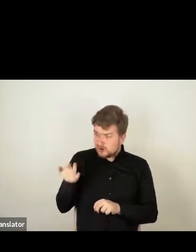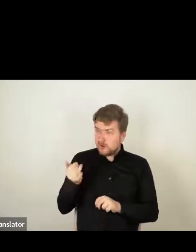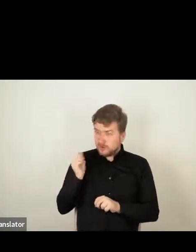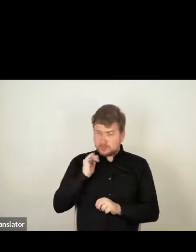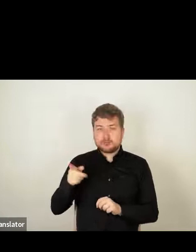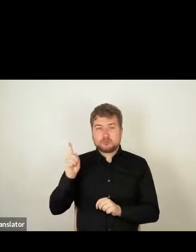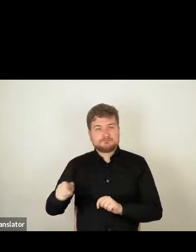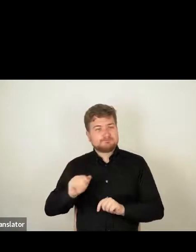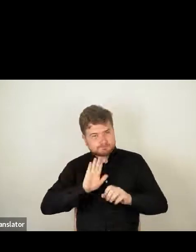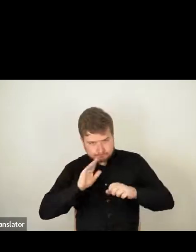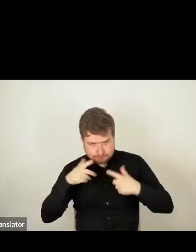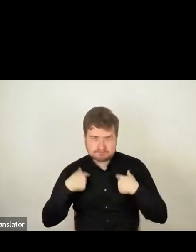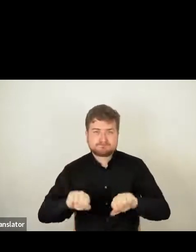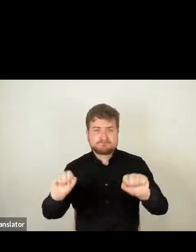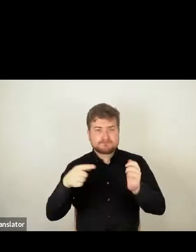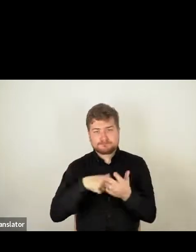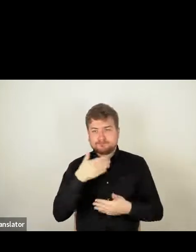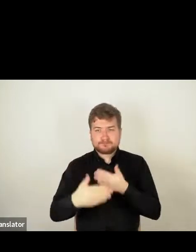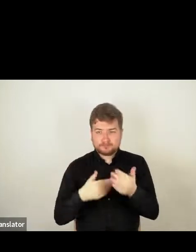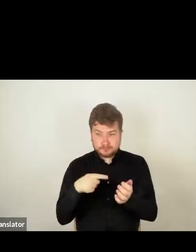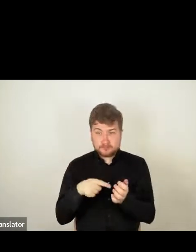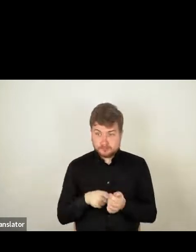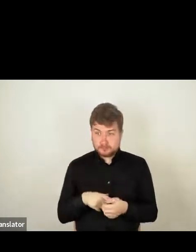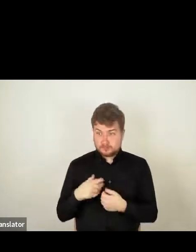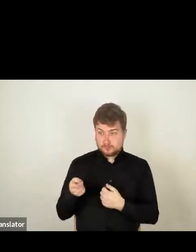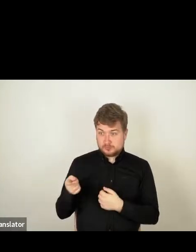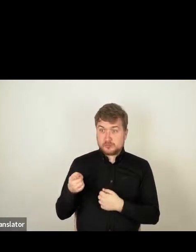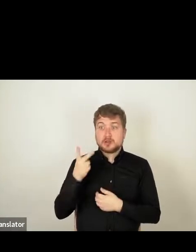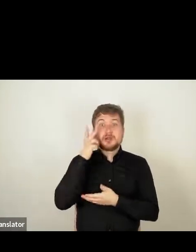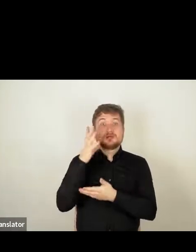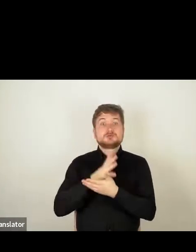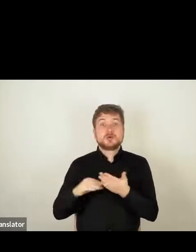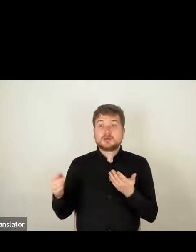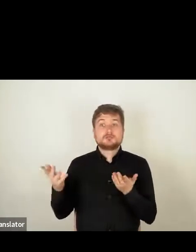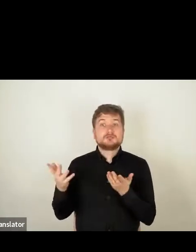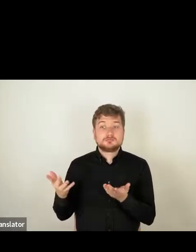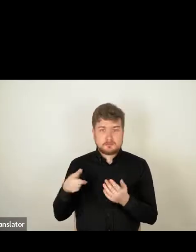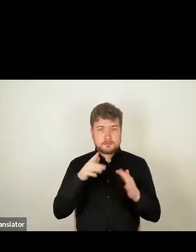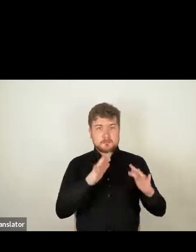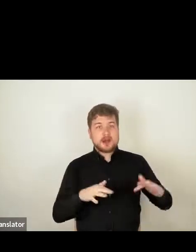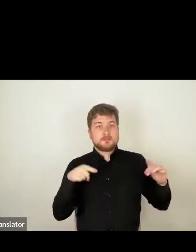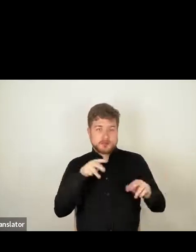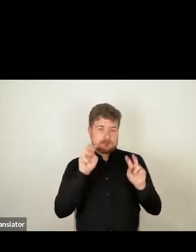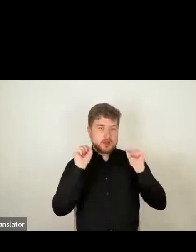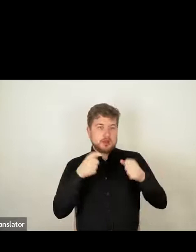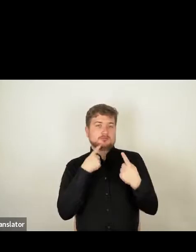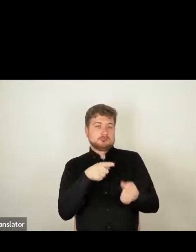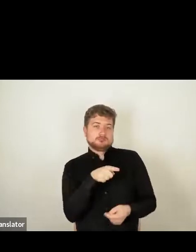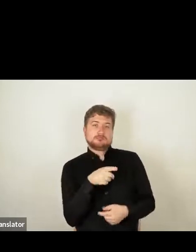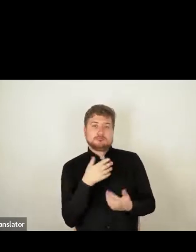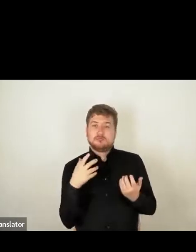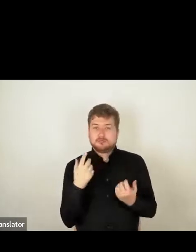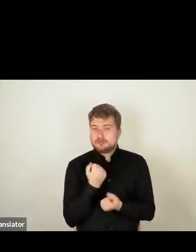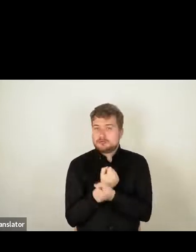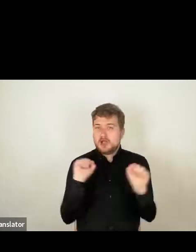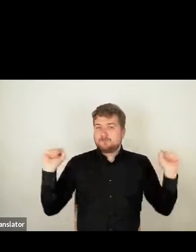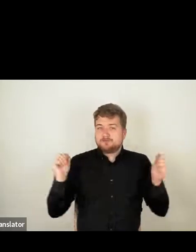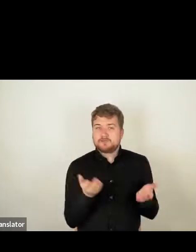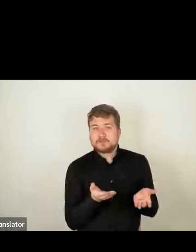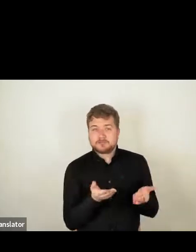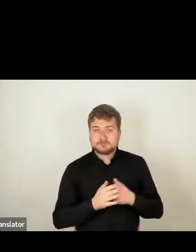safer place for Parliament. I think one of the things that I'm most proud of is in 2015, when we became